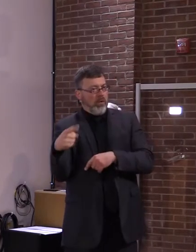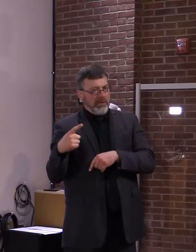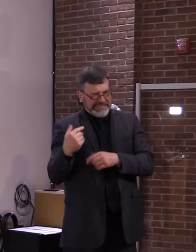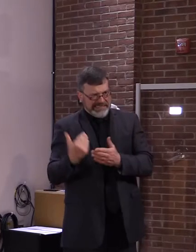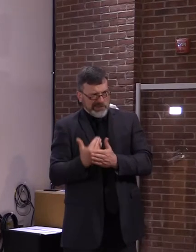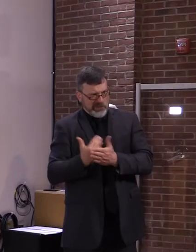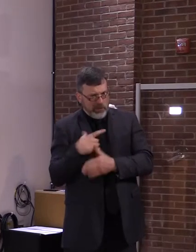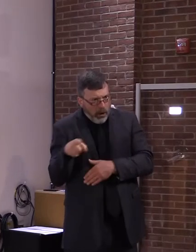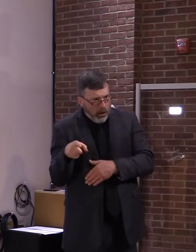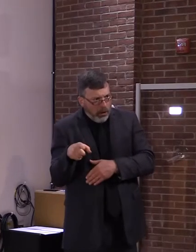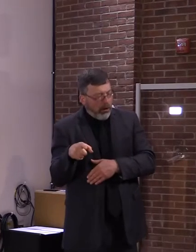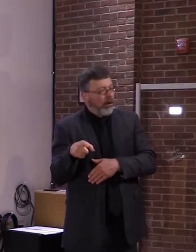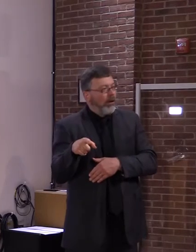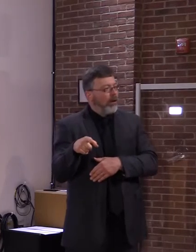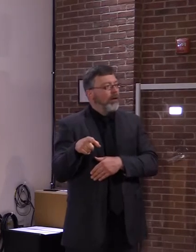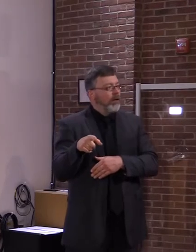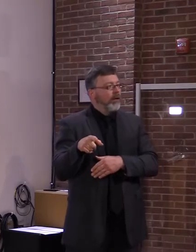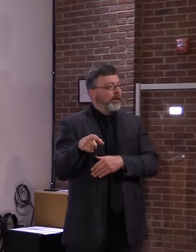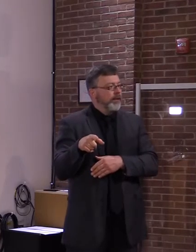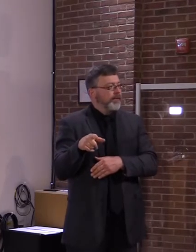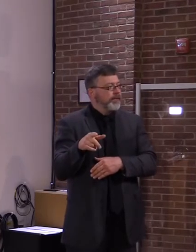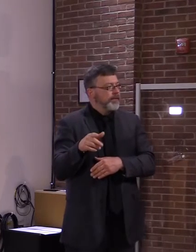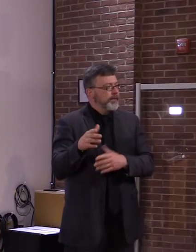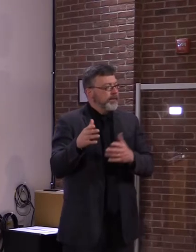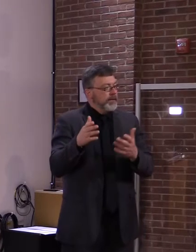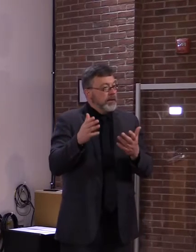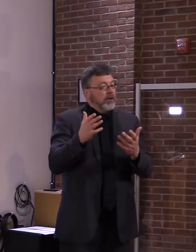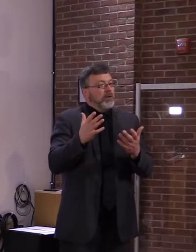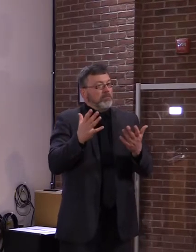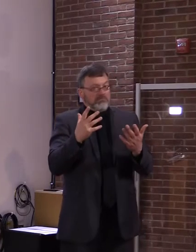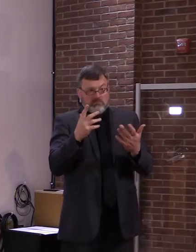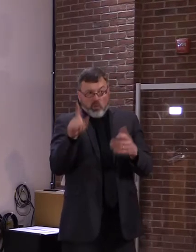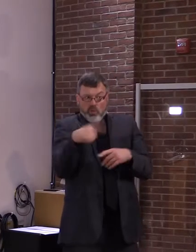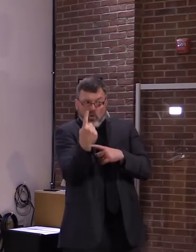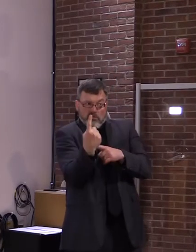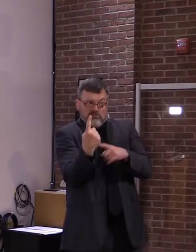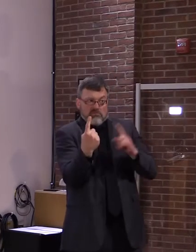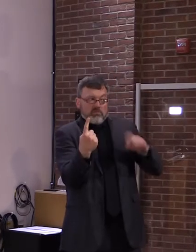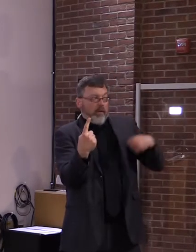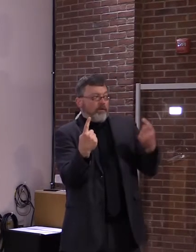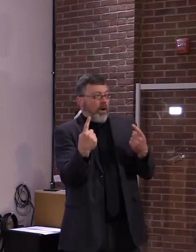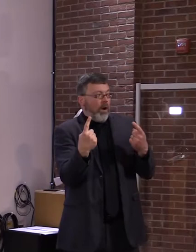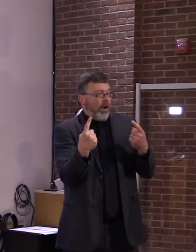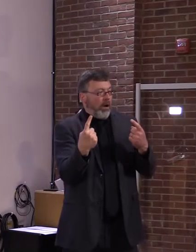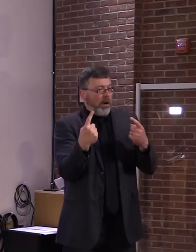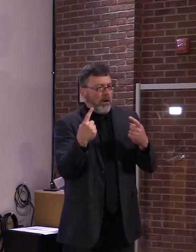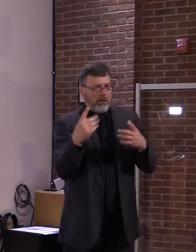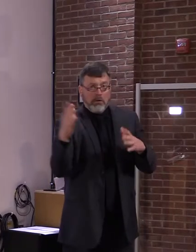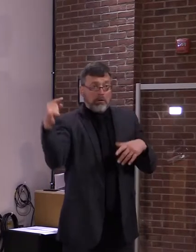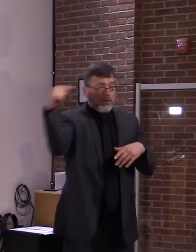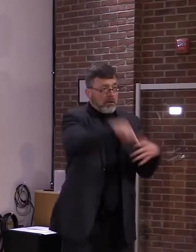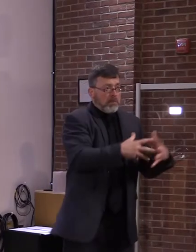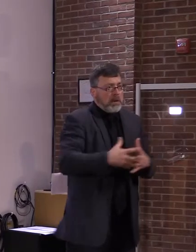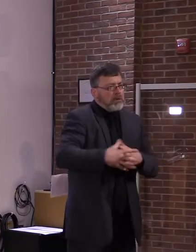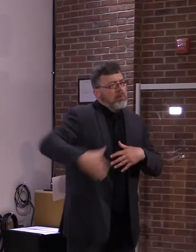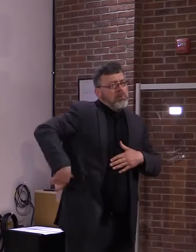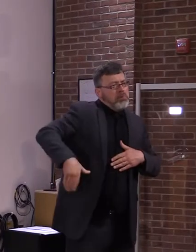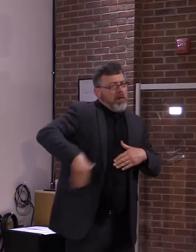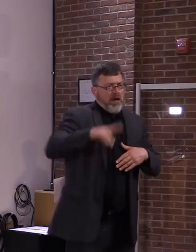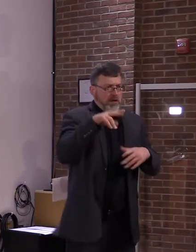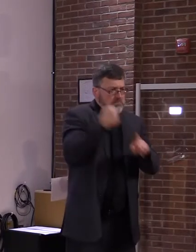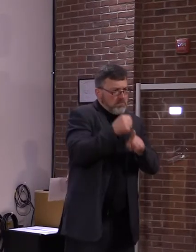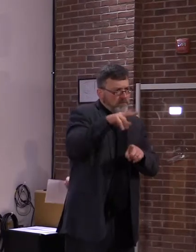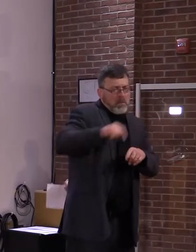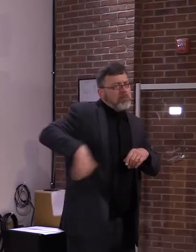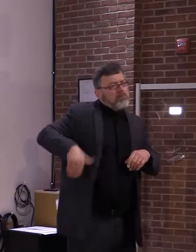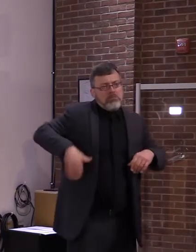or any others are having a big impact here in Vermont. So let's keep it that way. Get vaccinated and